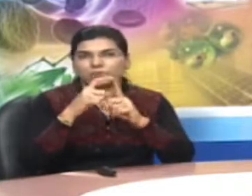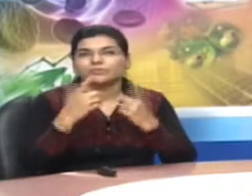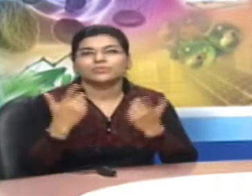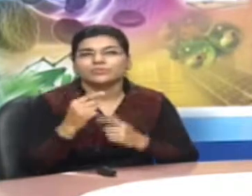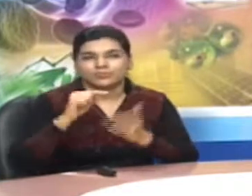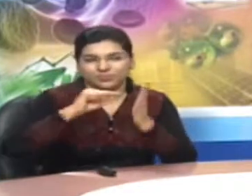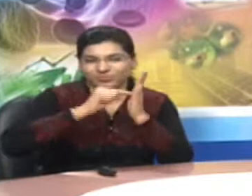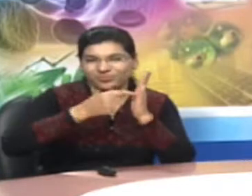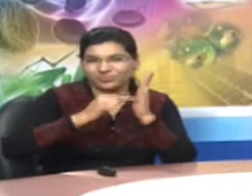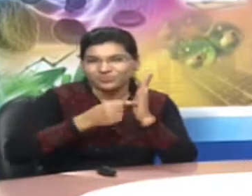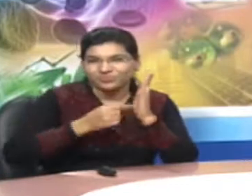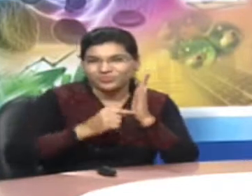Then comes